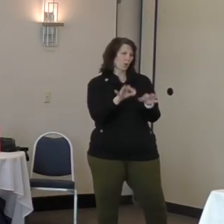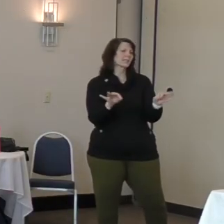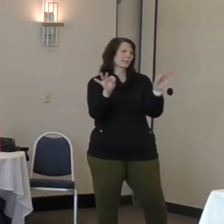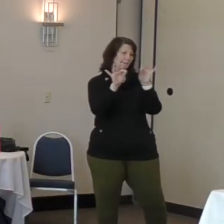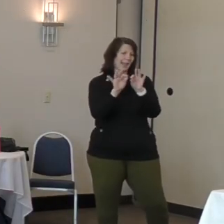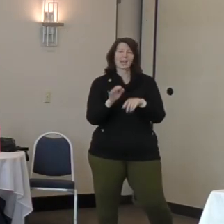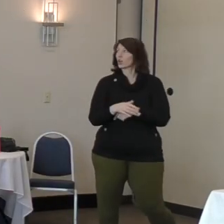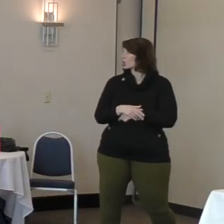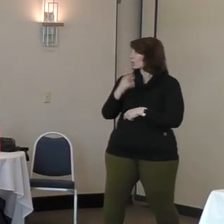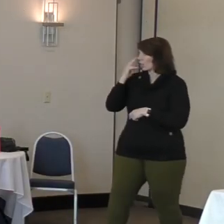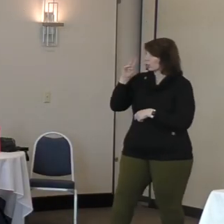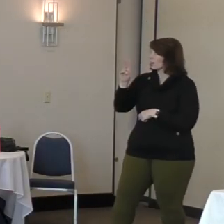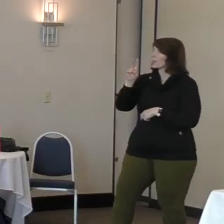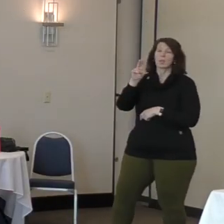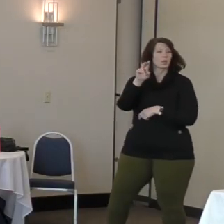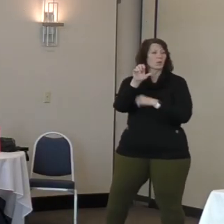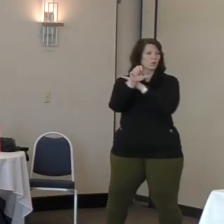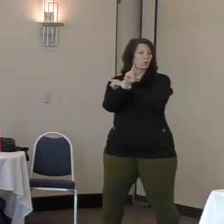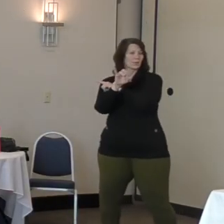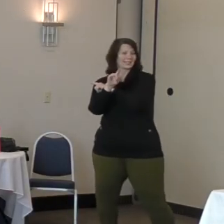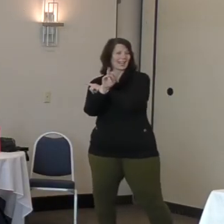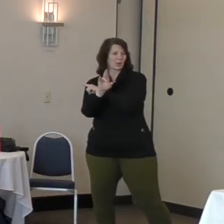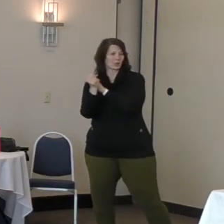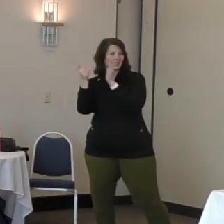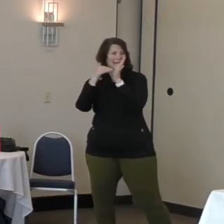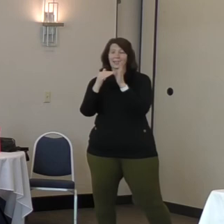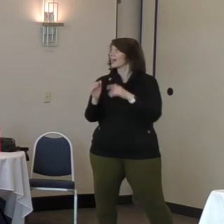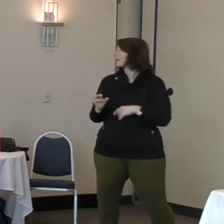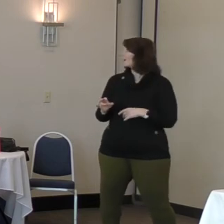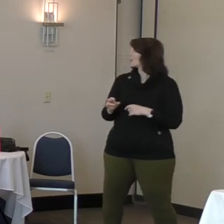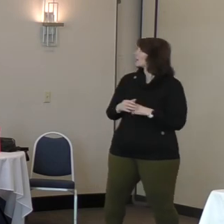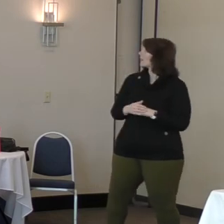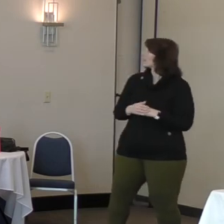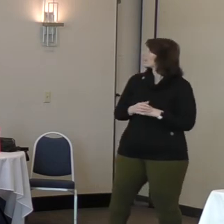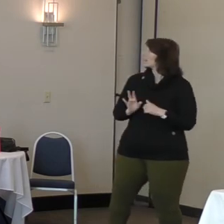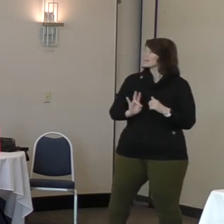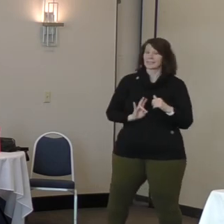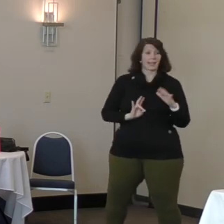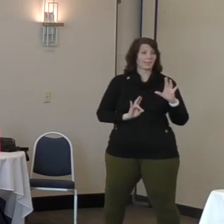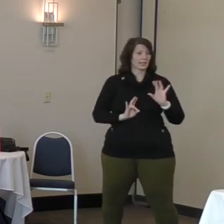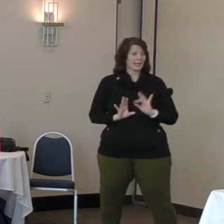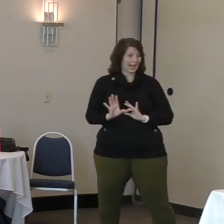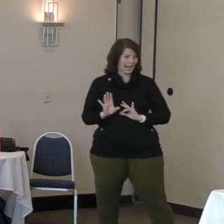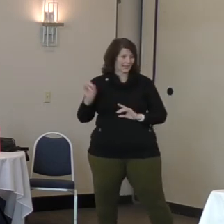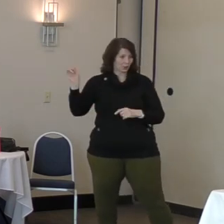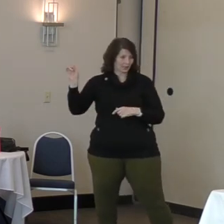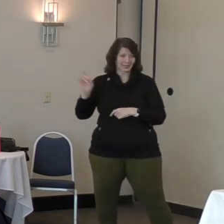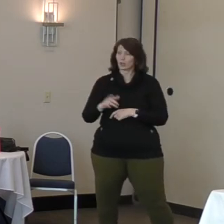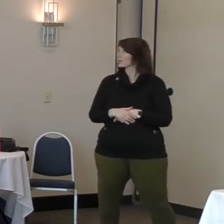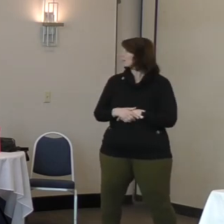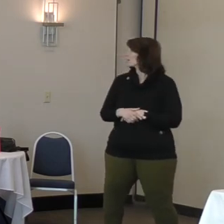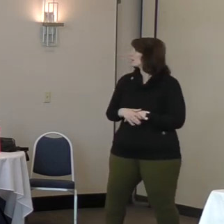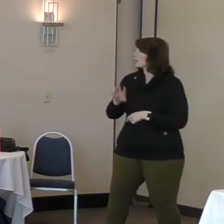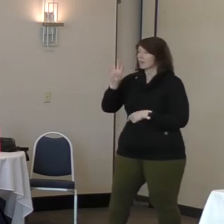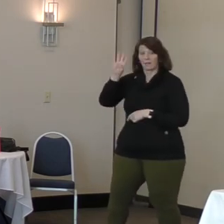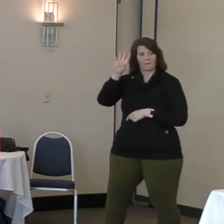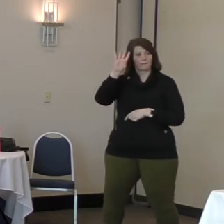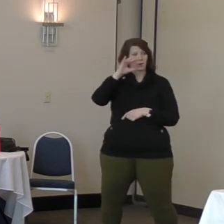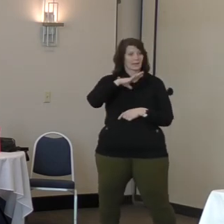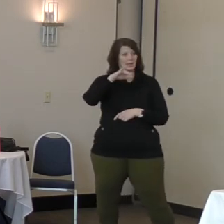at the Crusaders again, they have 7 and 8 here on the 5-meter line, right? There are 4 guys in the